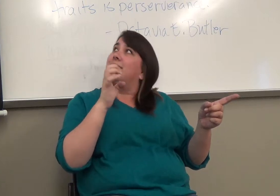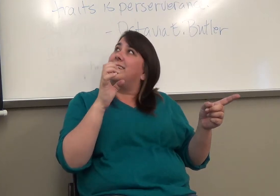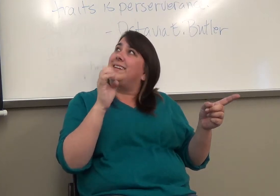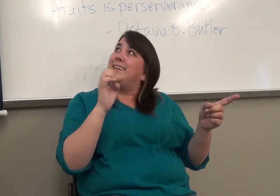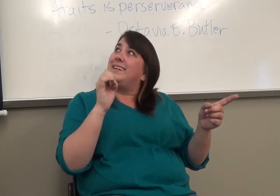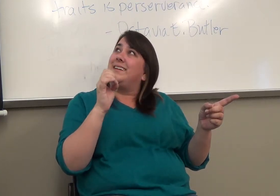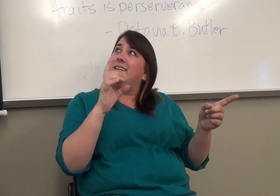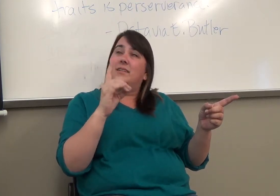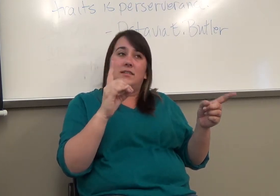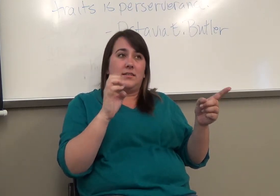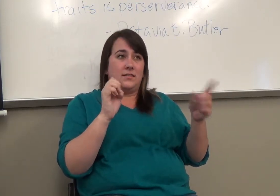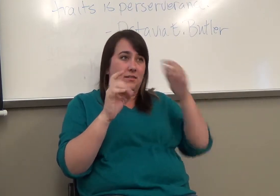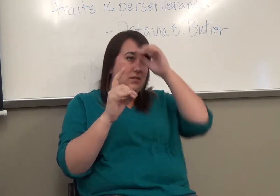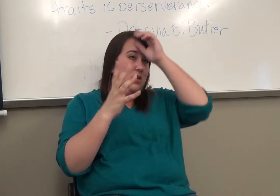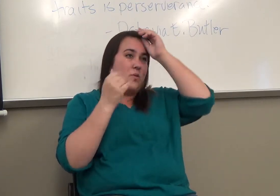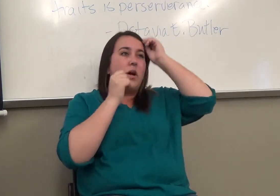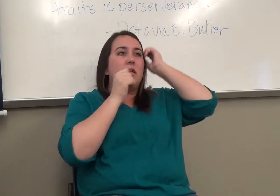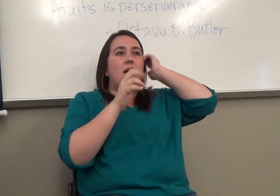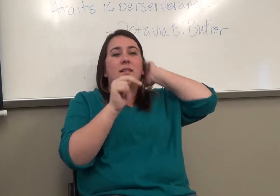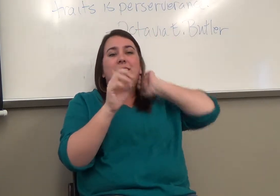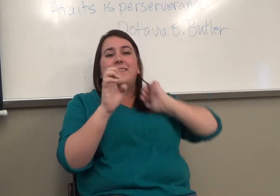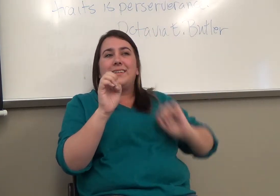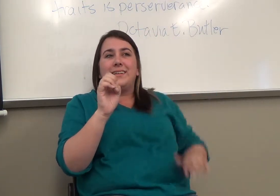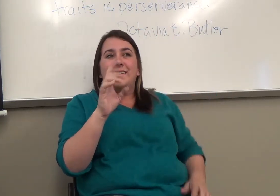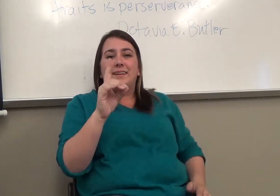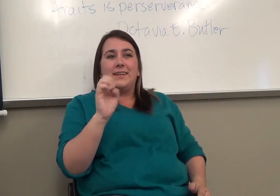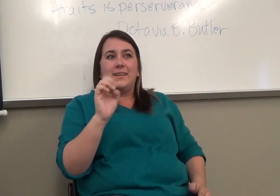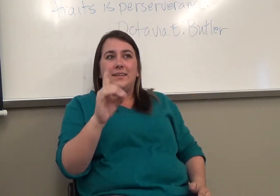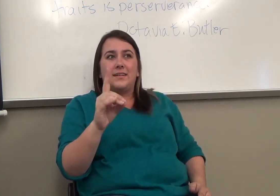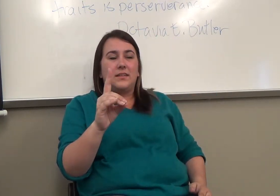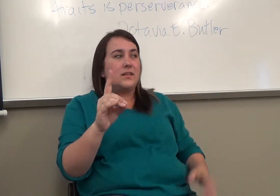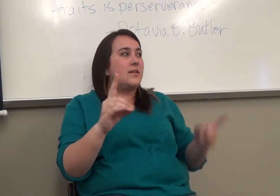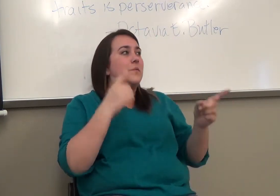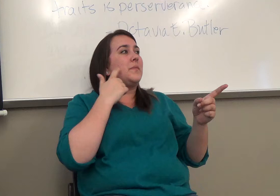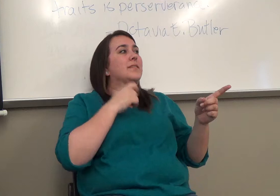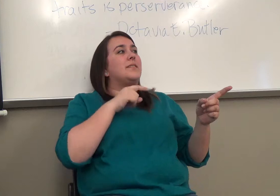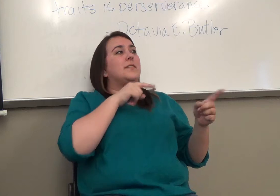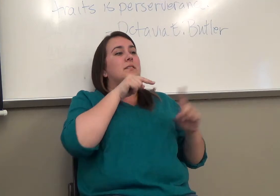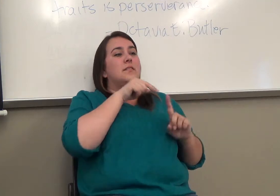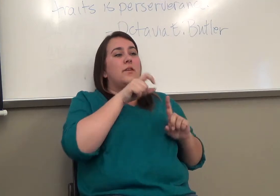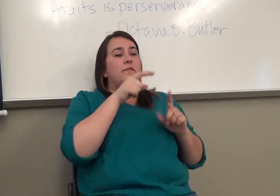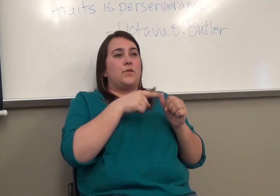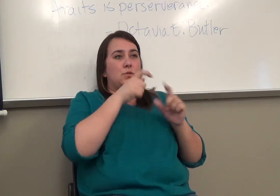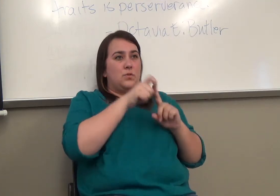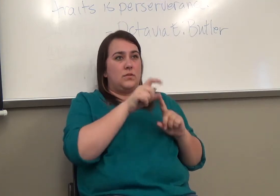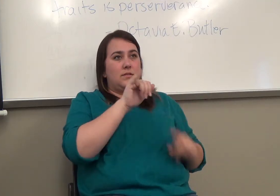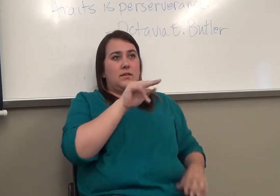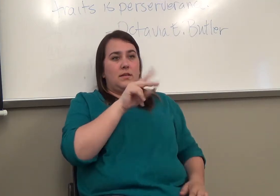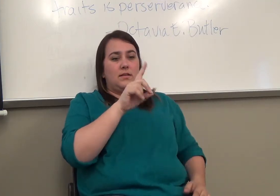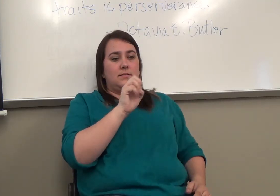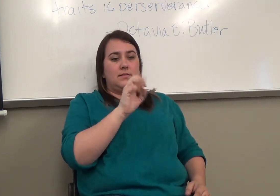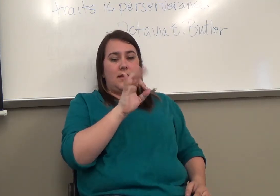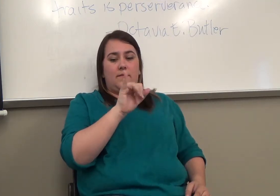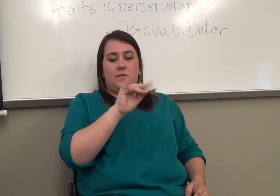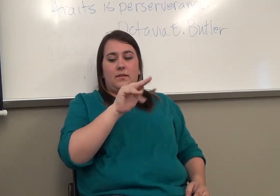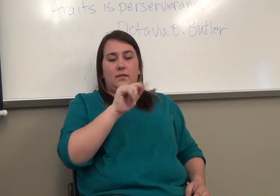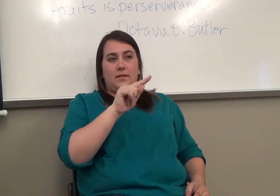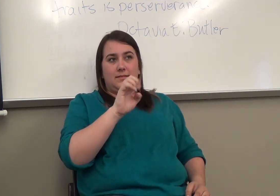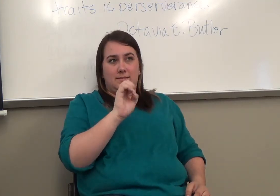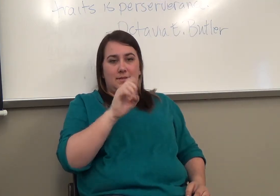Because this is an indefinite pronoun, and indefinite pronouns are treated as singular. Okay. So you have to have them in that third